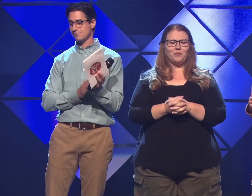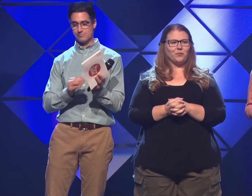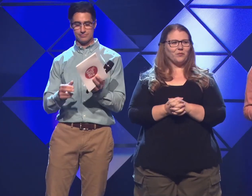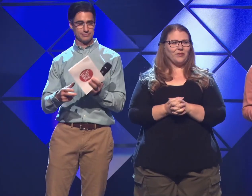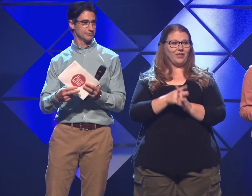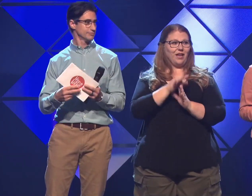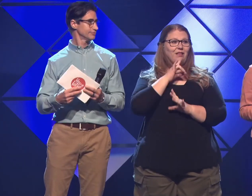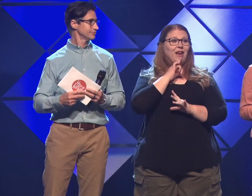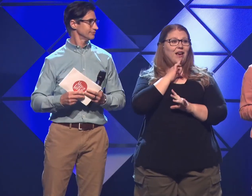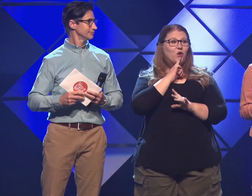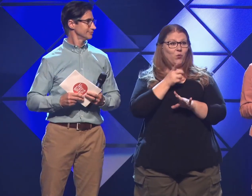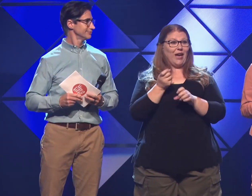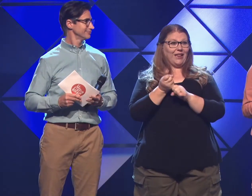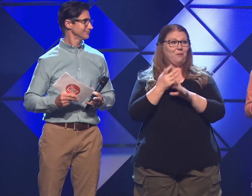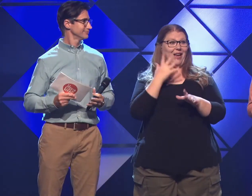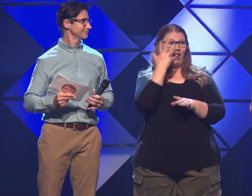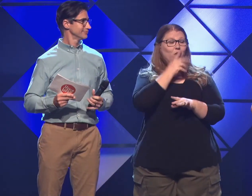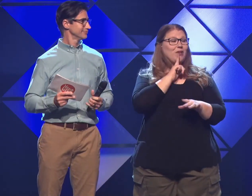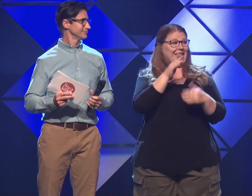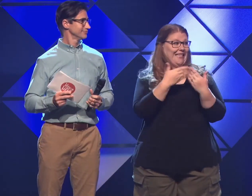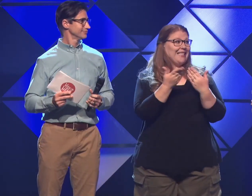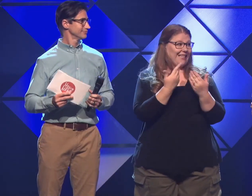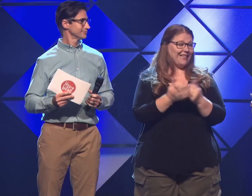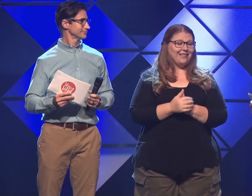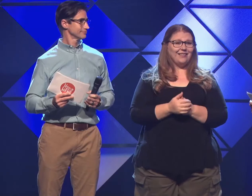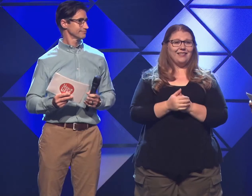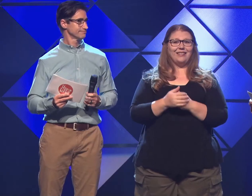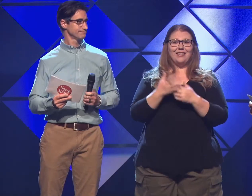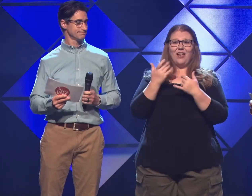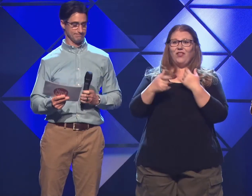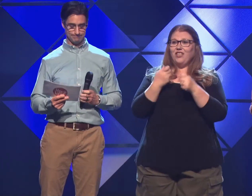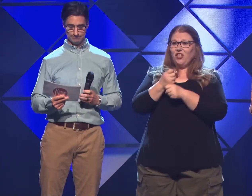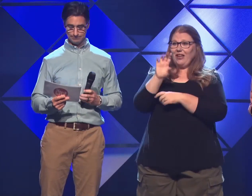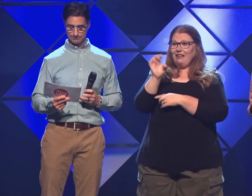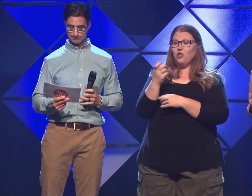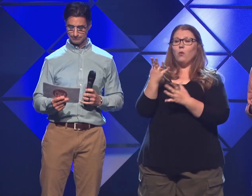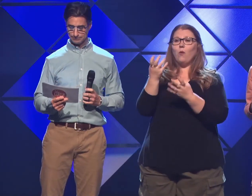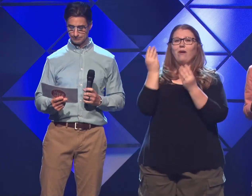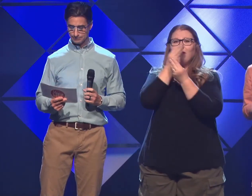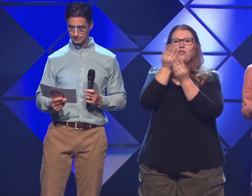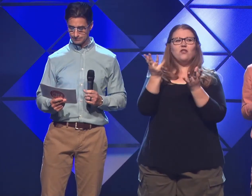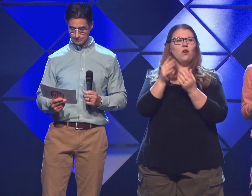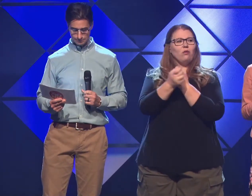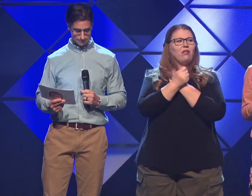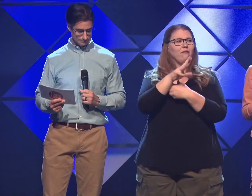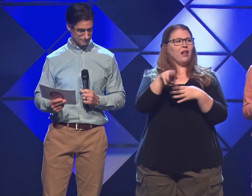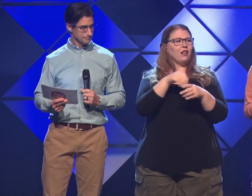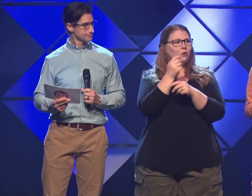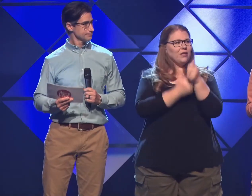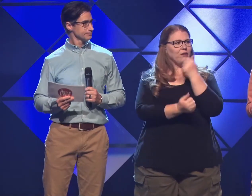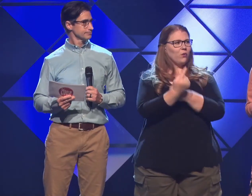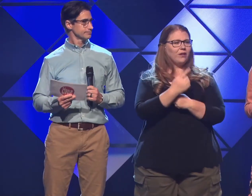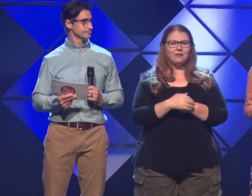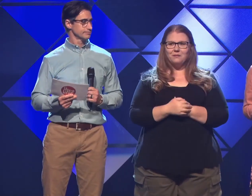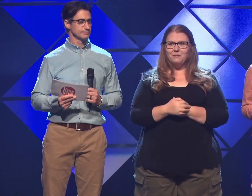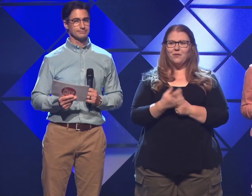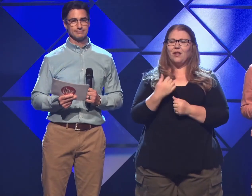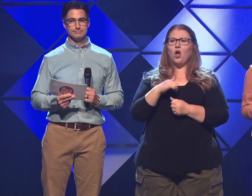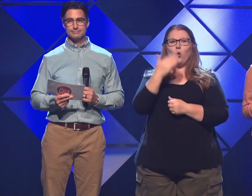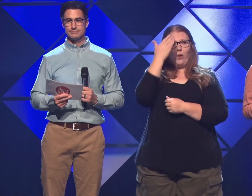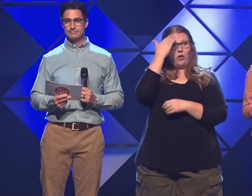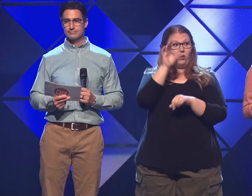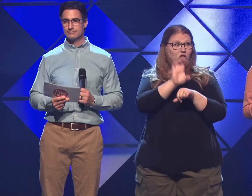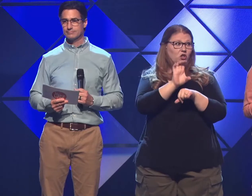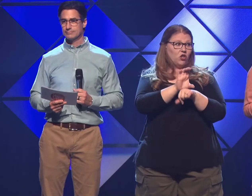They really make it look very easy. This Easter, we want you to know that love includes everyone. We know that